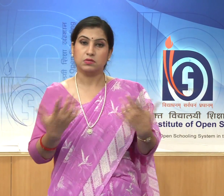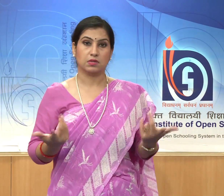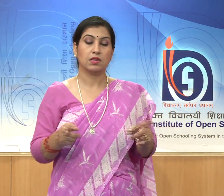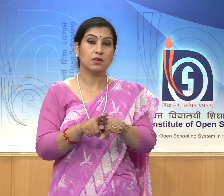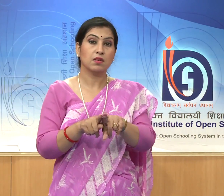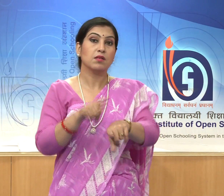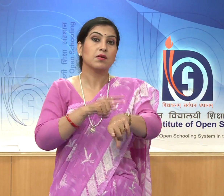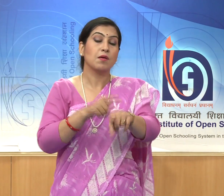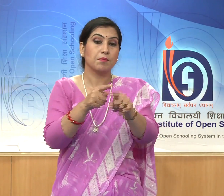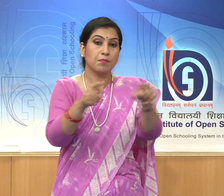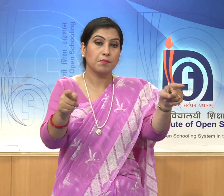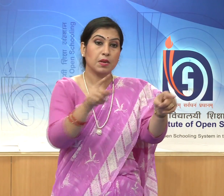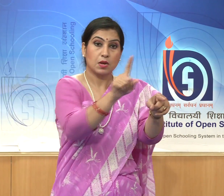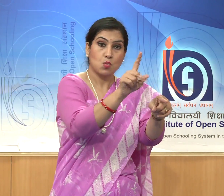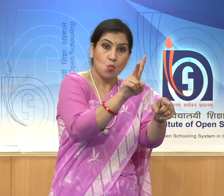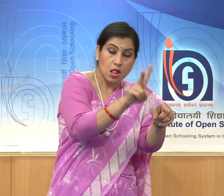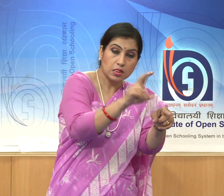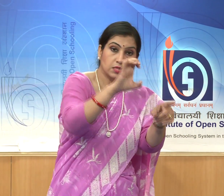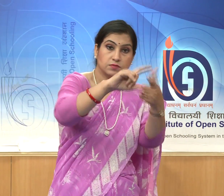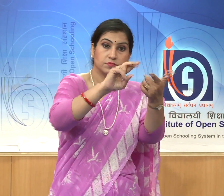during 12th century CE